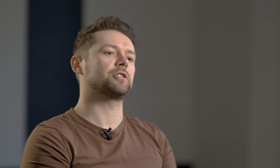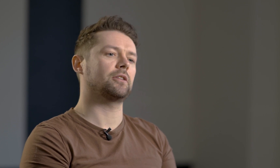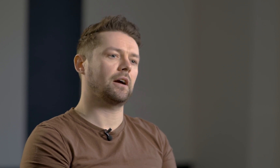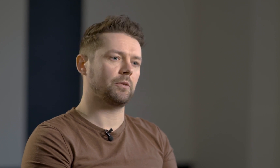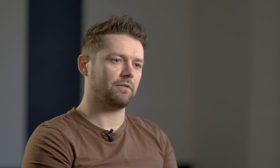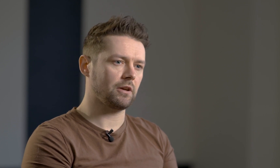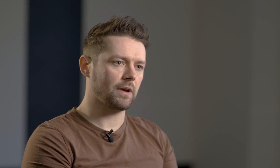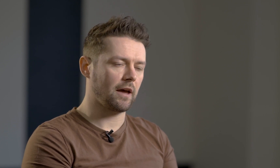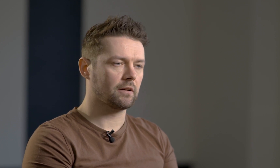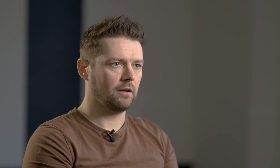official language of the UK.